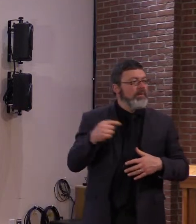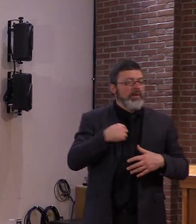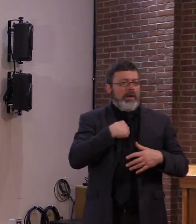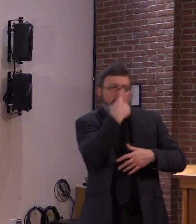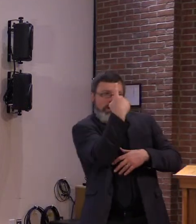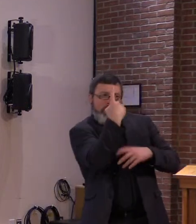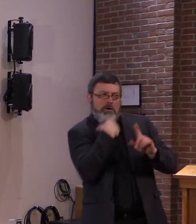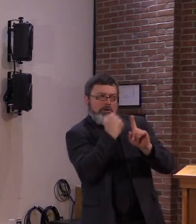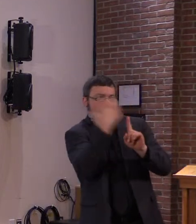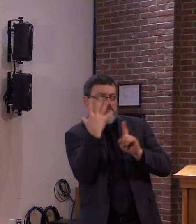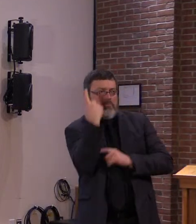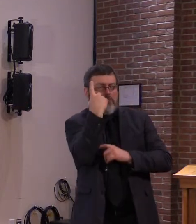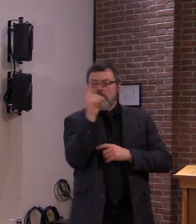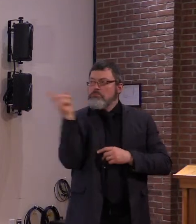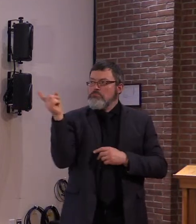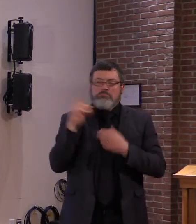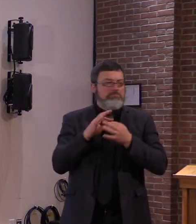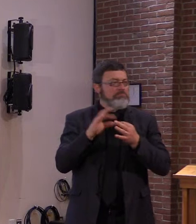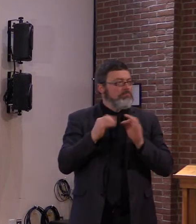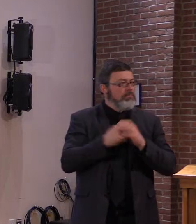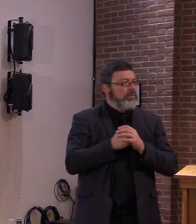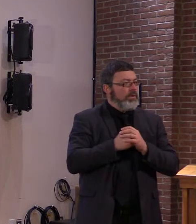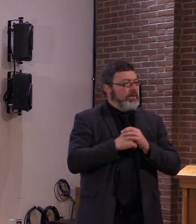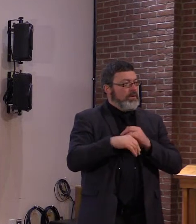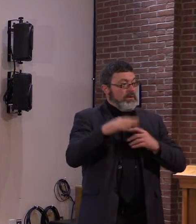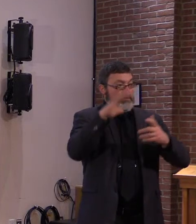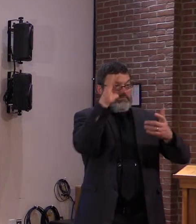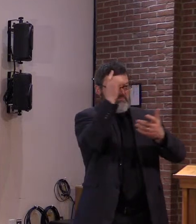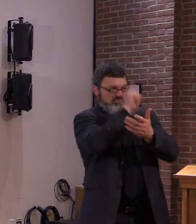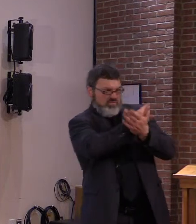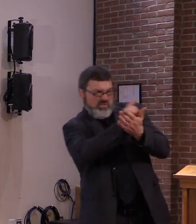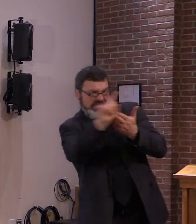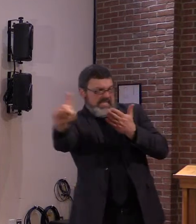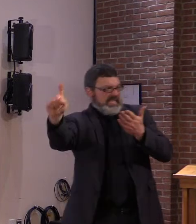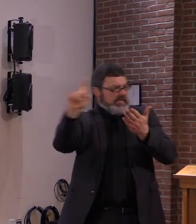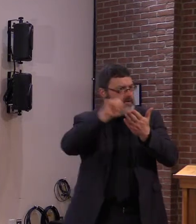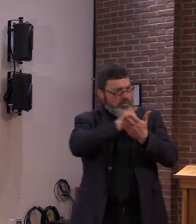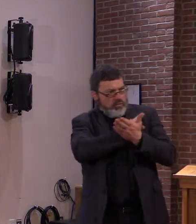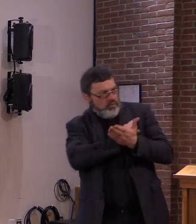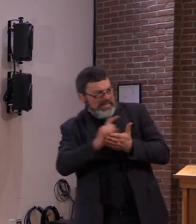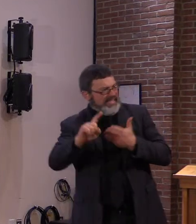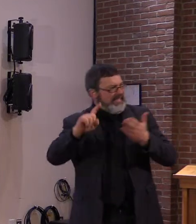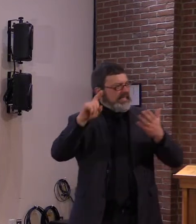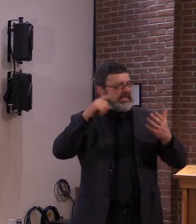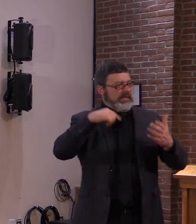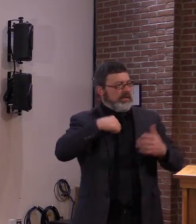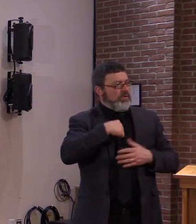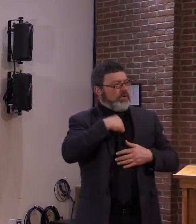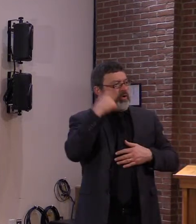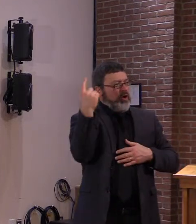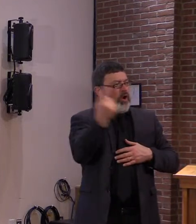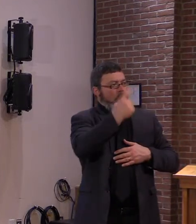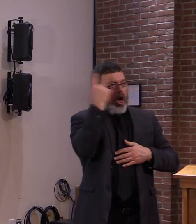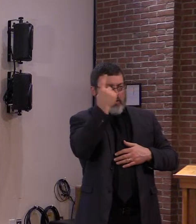doing, and the fact that there may be very minimal adverse effects, as we're hearing in the preliminary way.